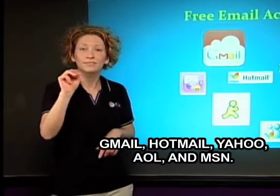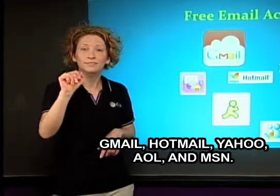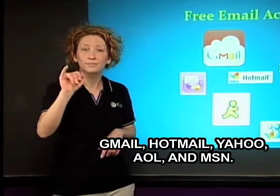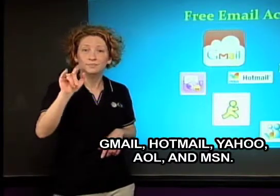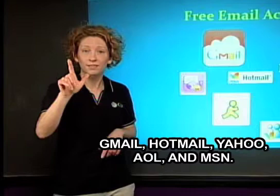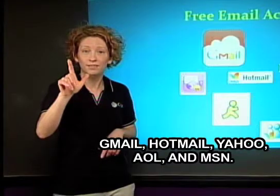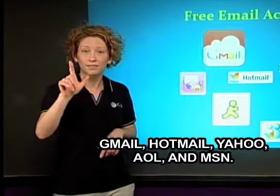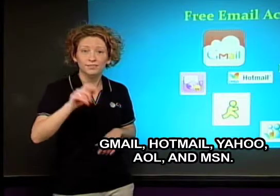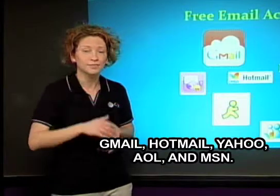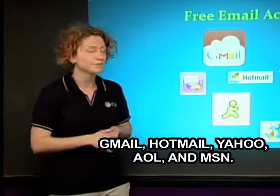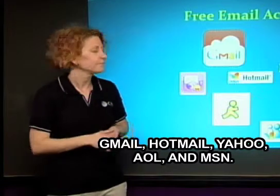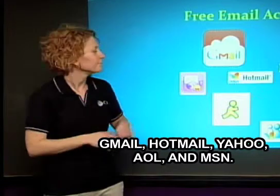Hotmail,